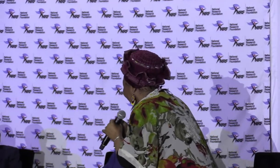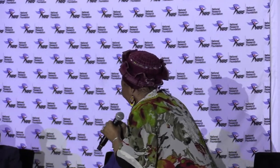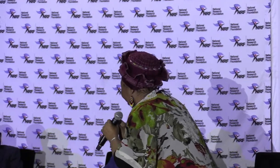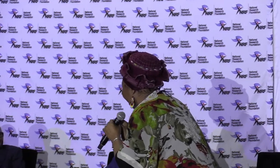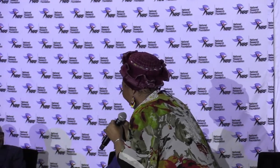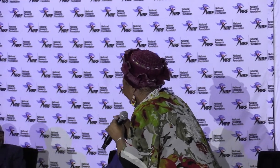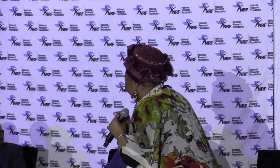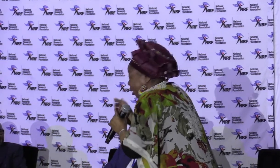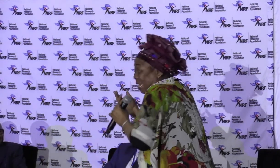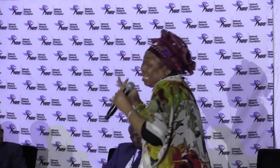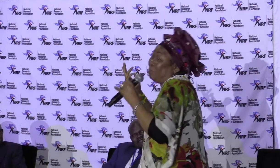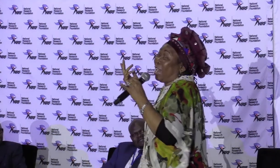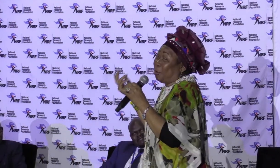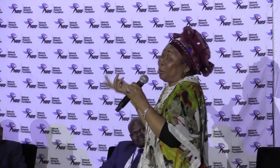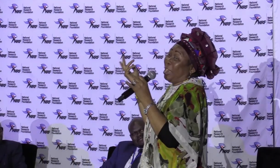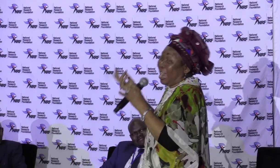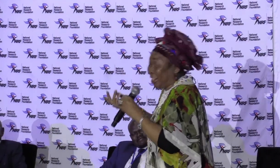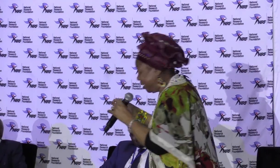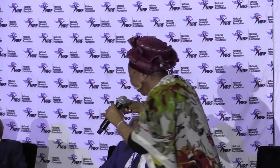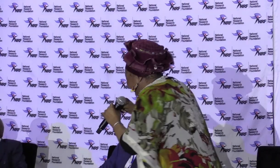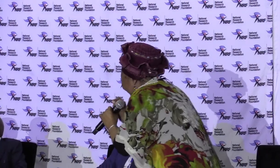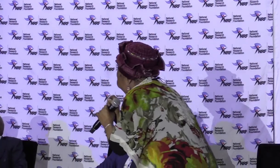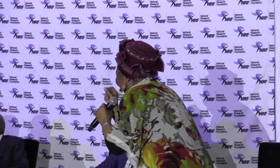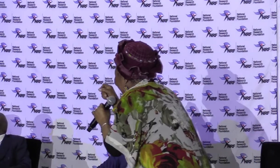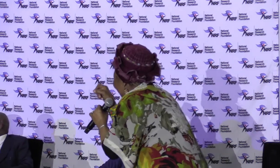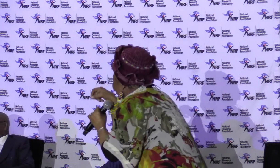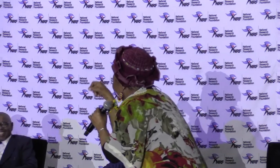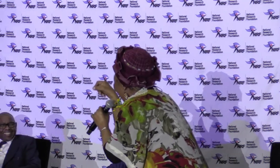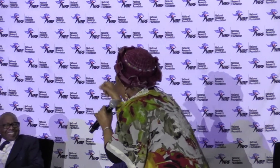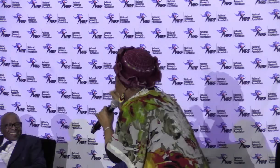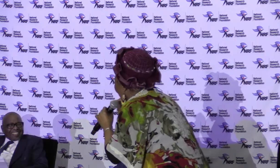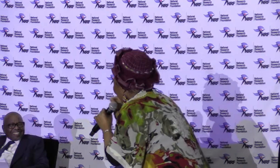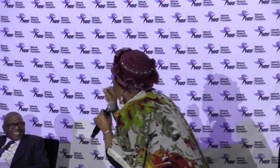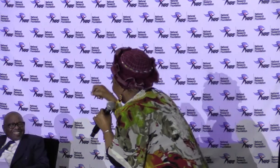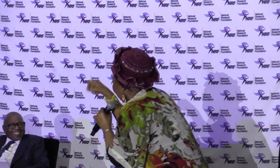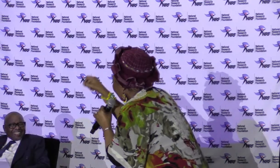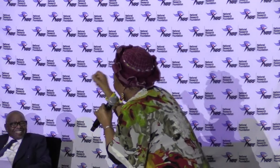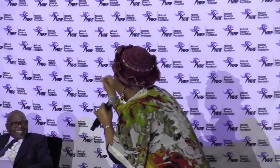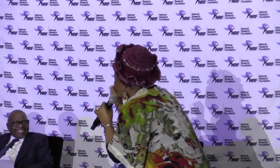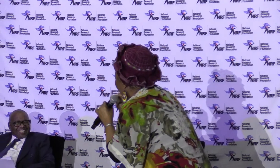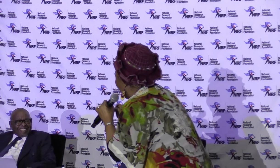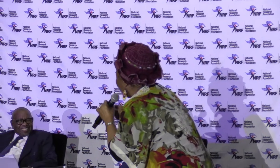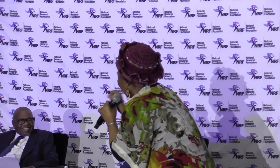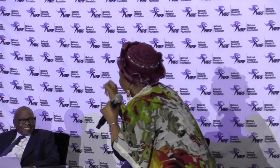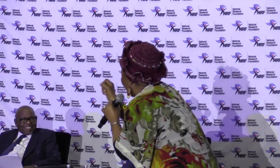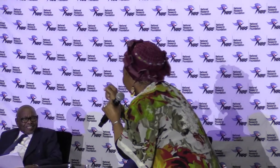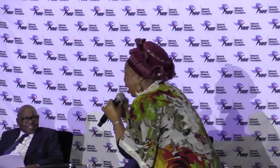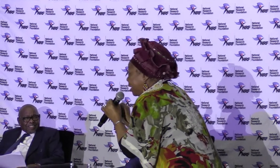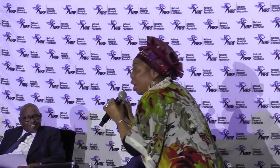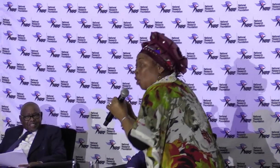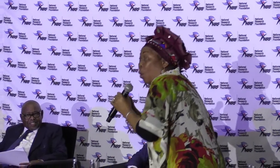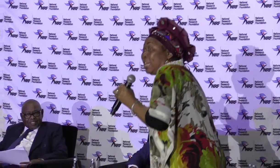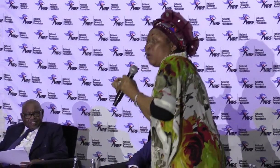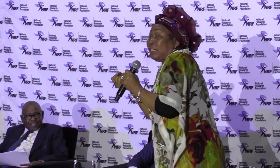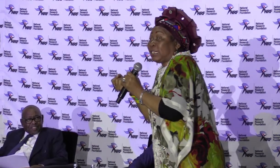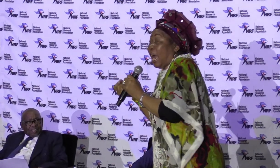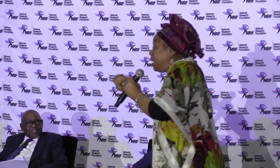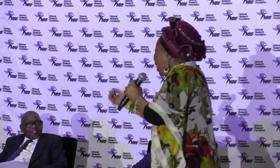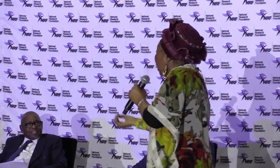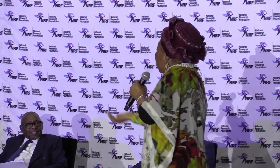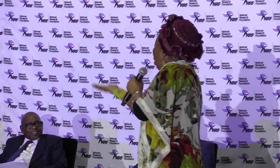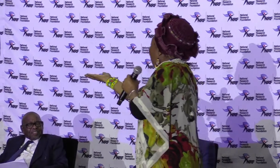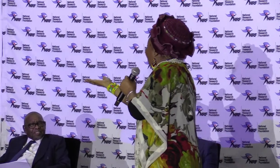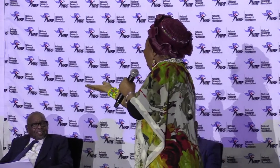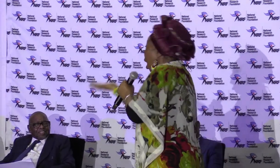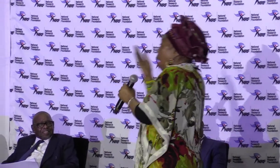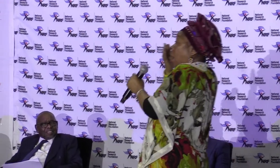to make a portrait of you. Look at that smile. Who wouldn't like a... Oh, please, making a portrait of that friend. When he was done,